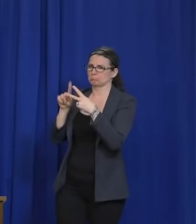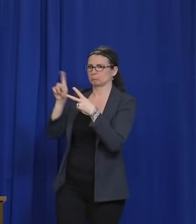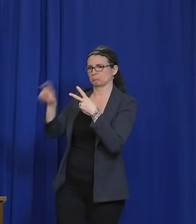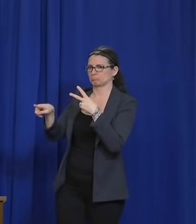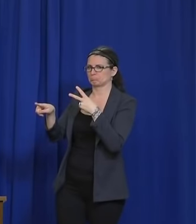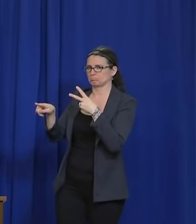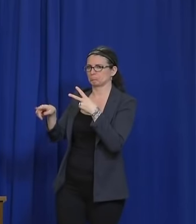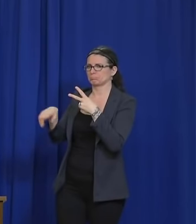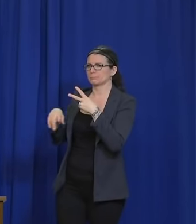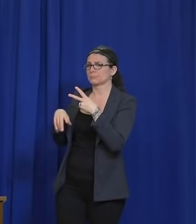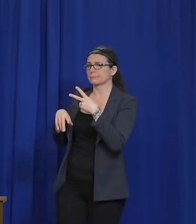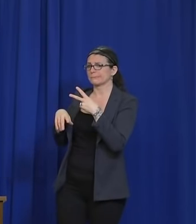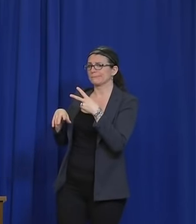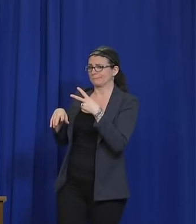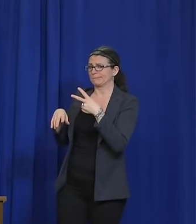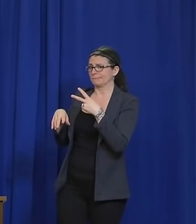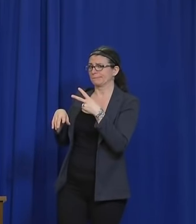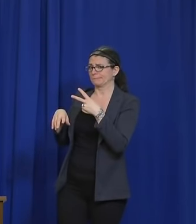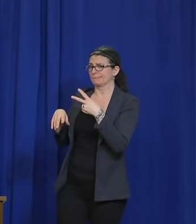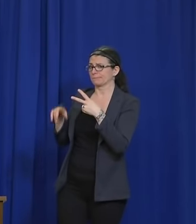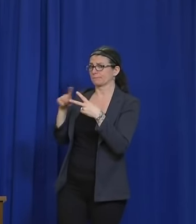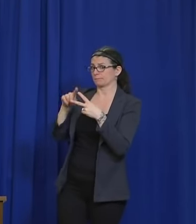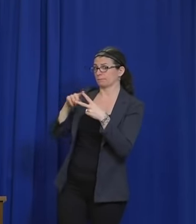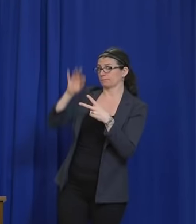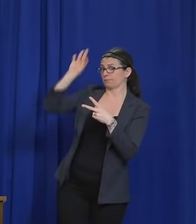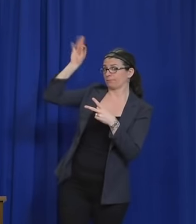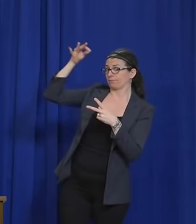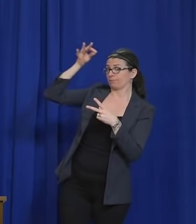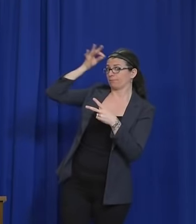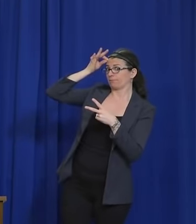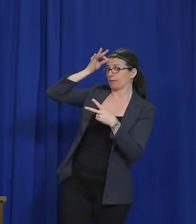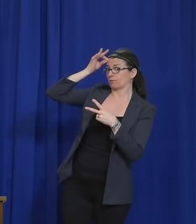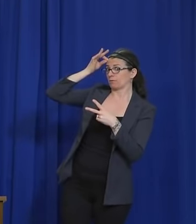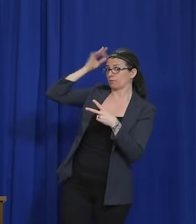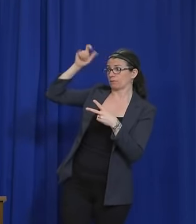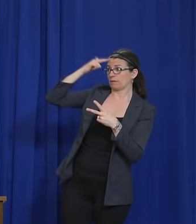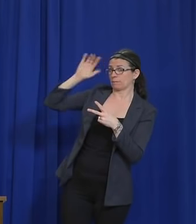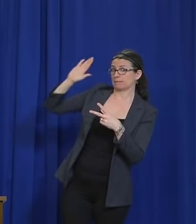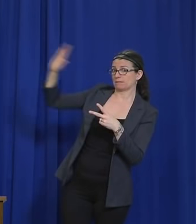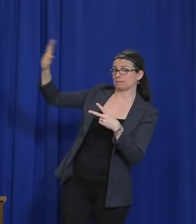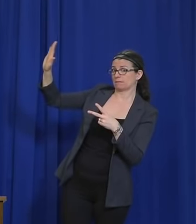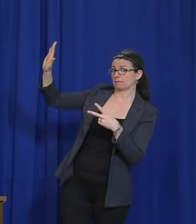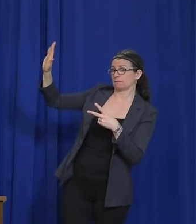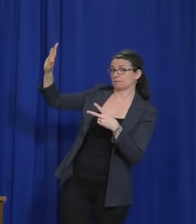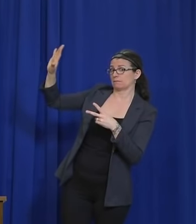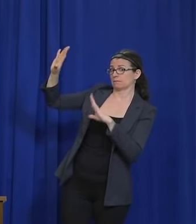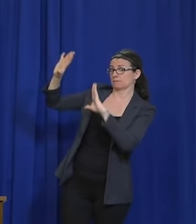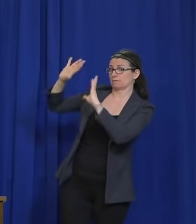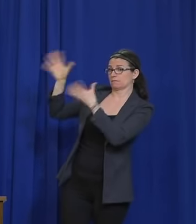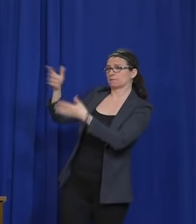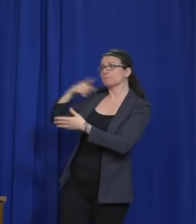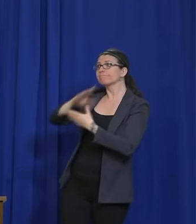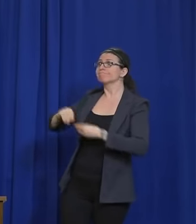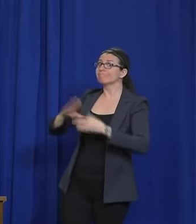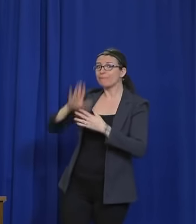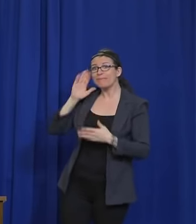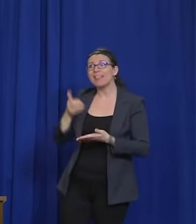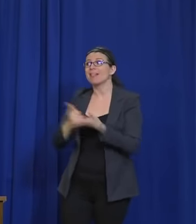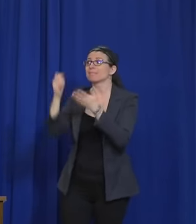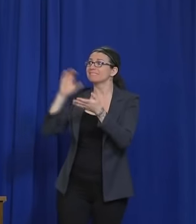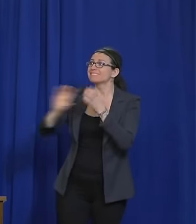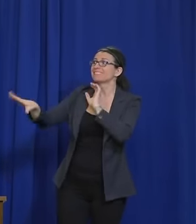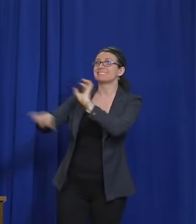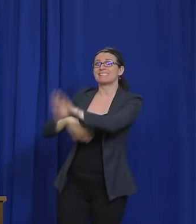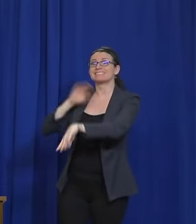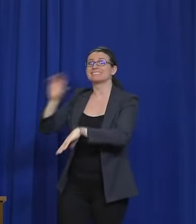and the federal government's assurances that it will help. Do you feel as if you're getting